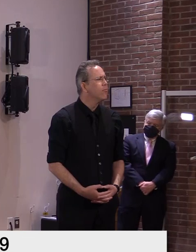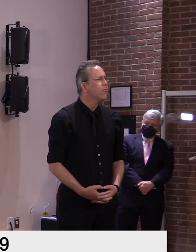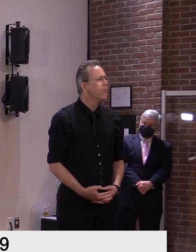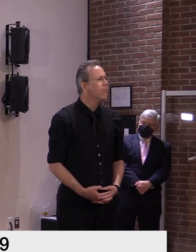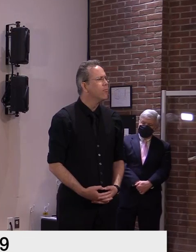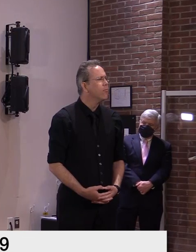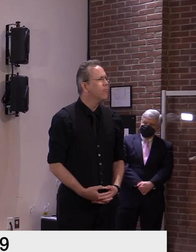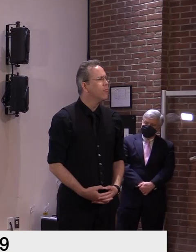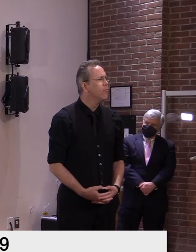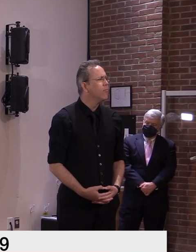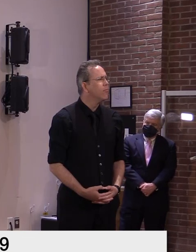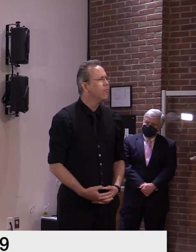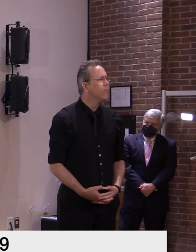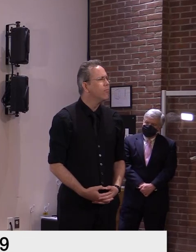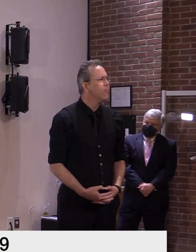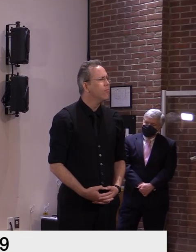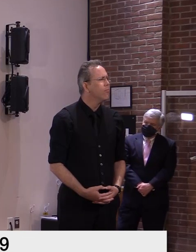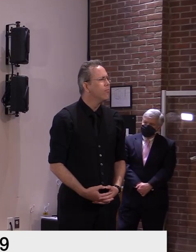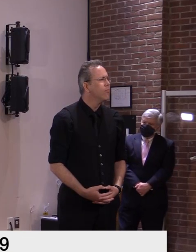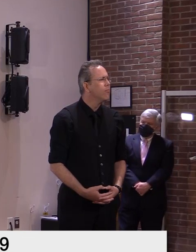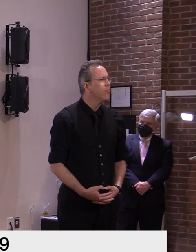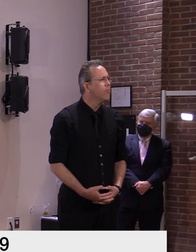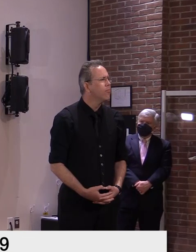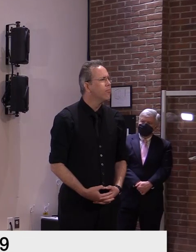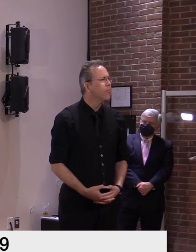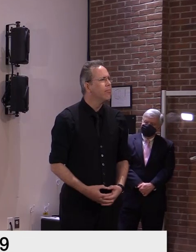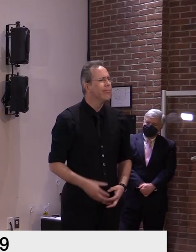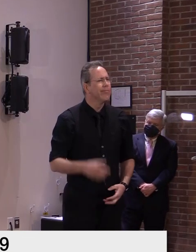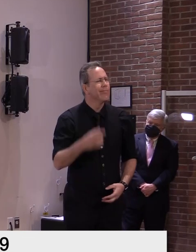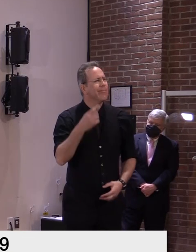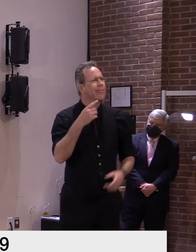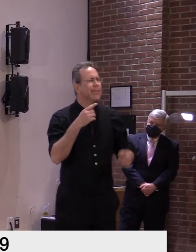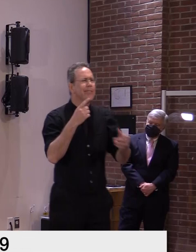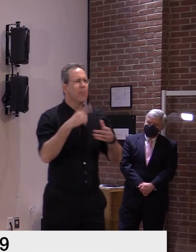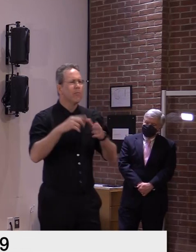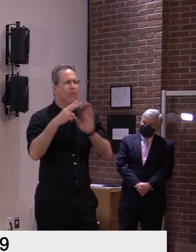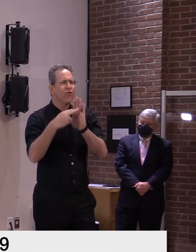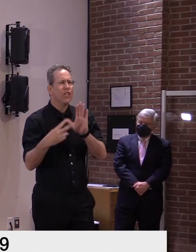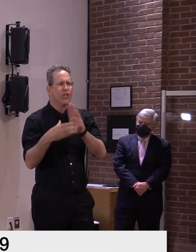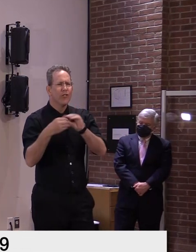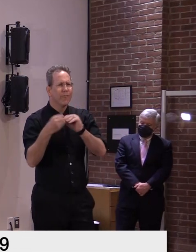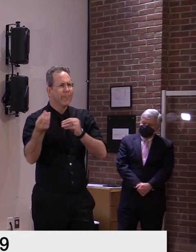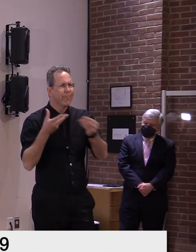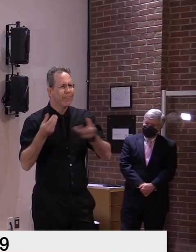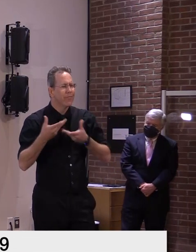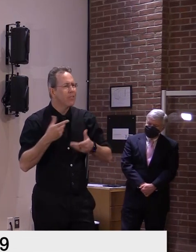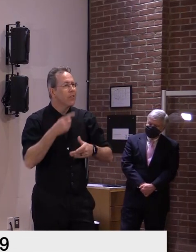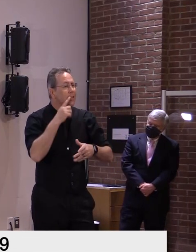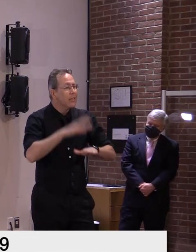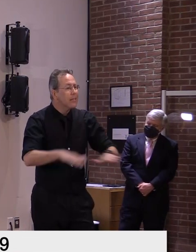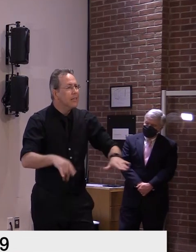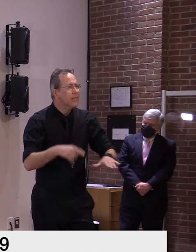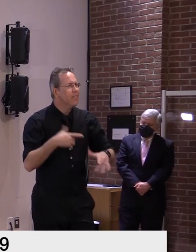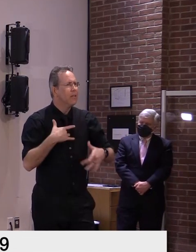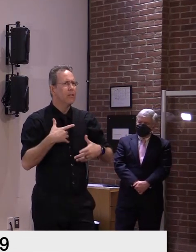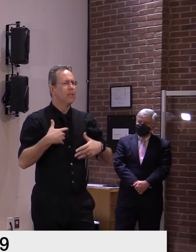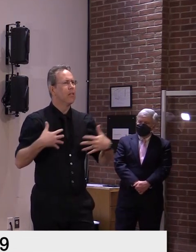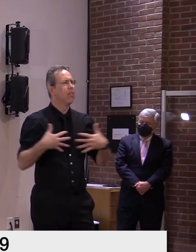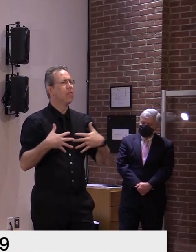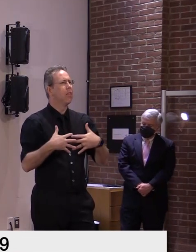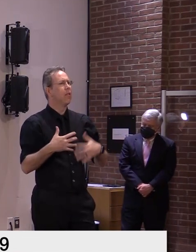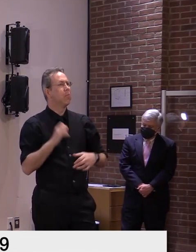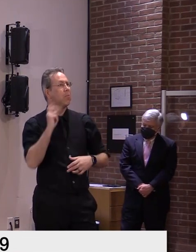position needed to reassure children that school is safe, that they're safe in the world. The danger of